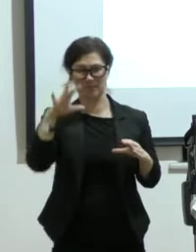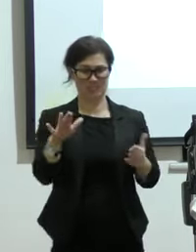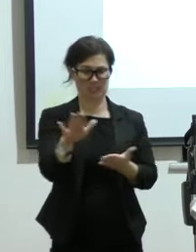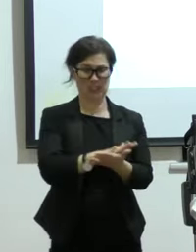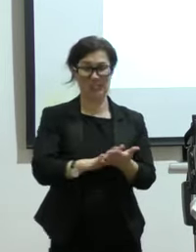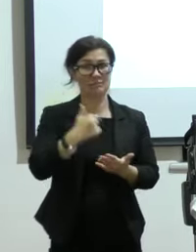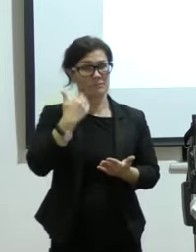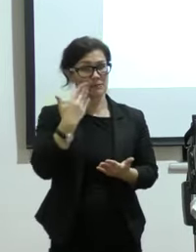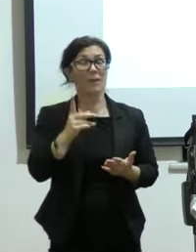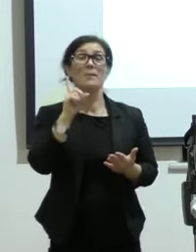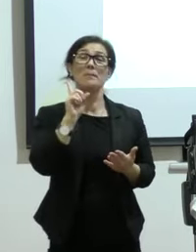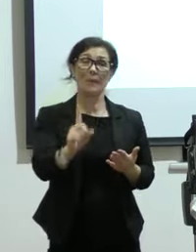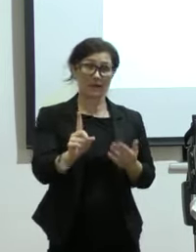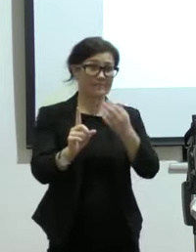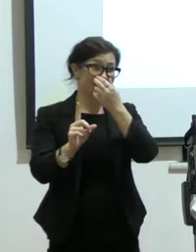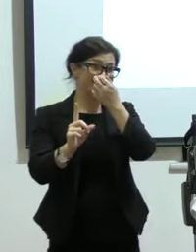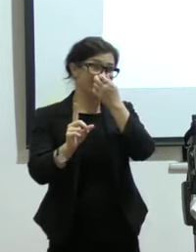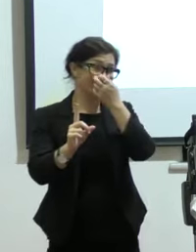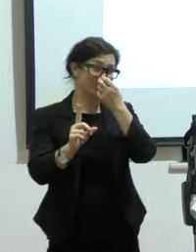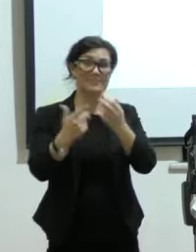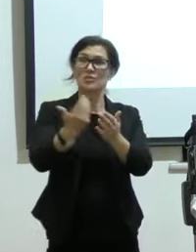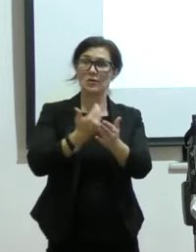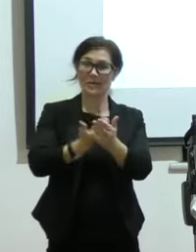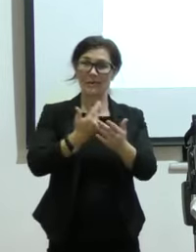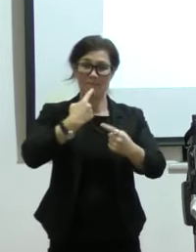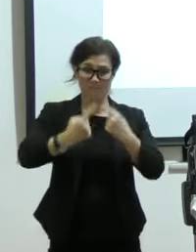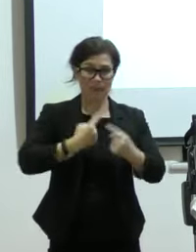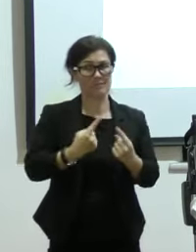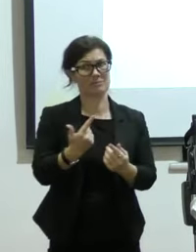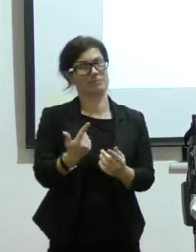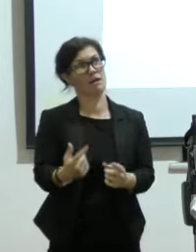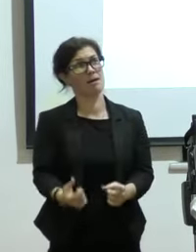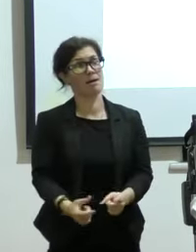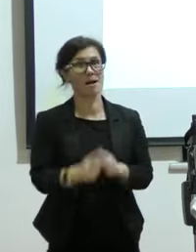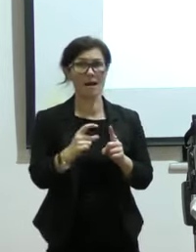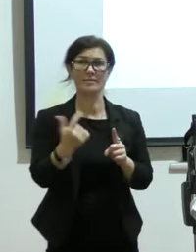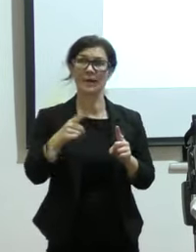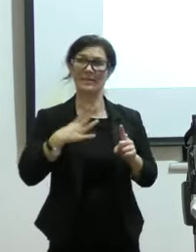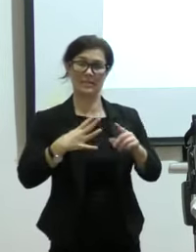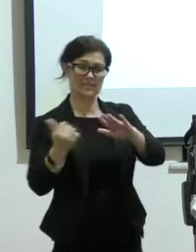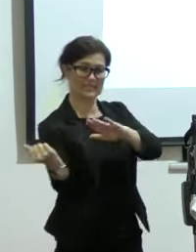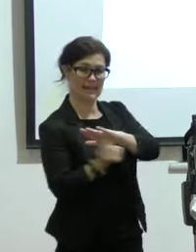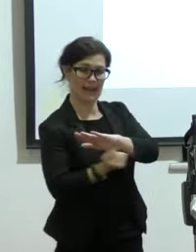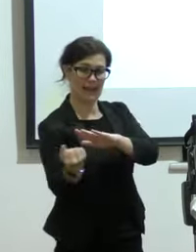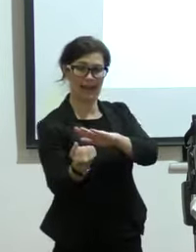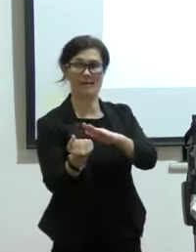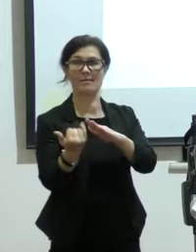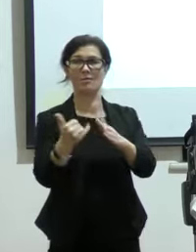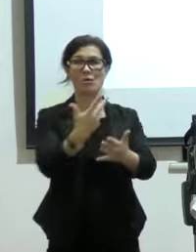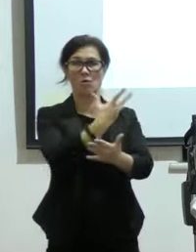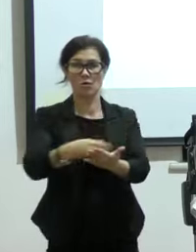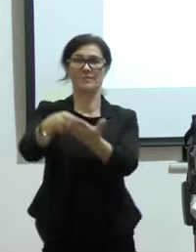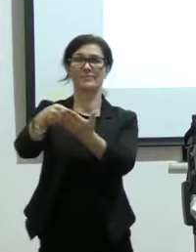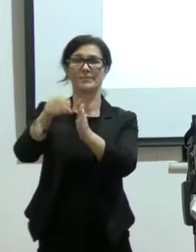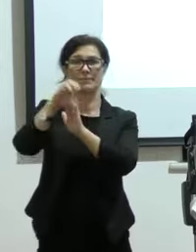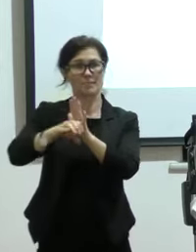But what I'm trying to say here is keeping records is harder than you think. So you might have to scan them, you might have to back up your computer,